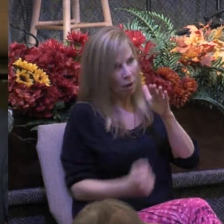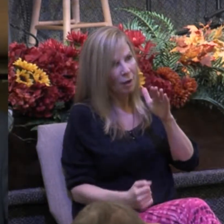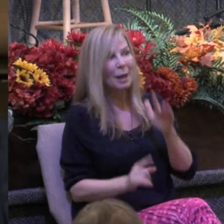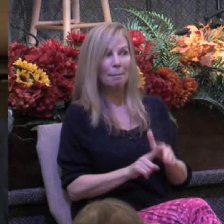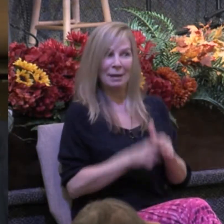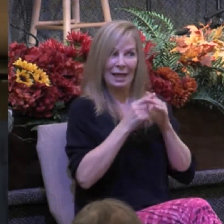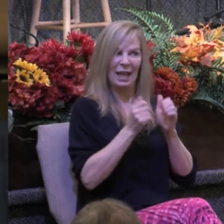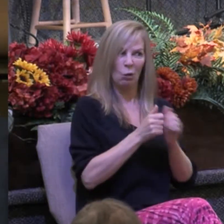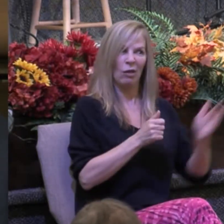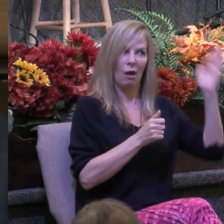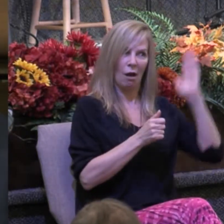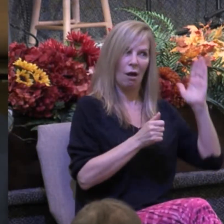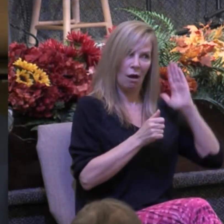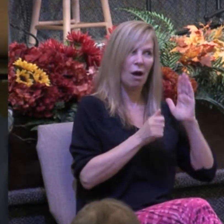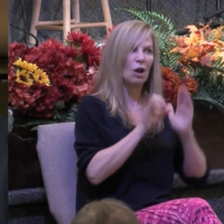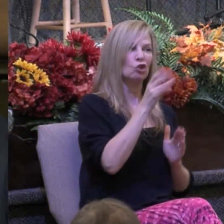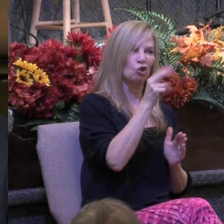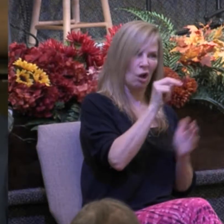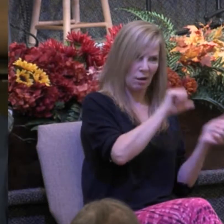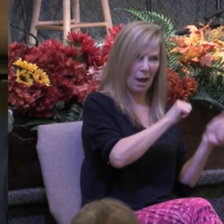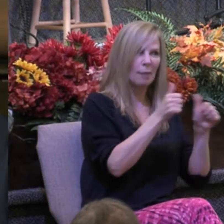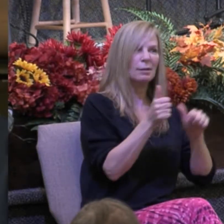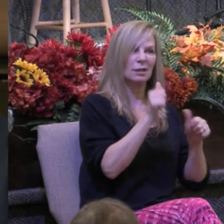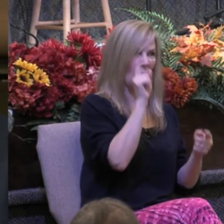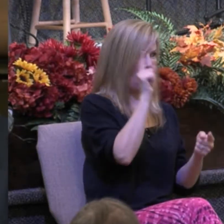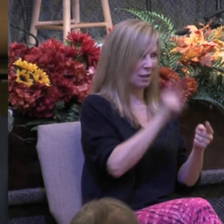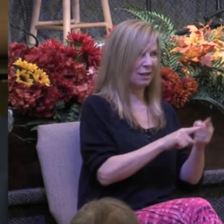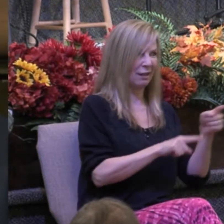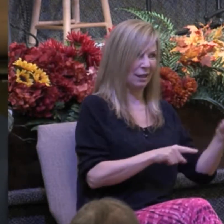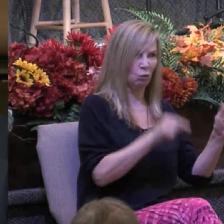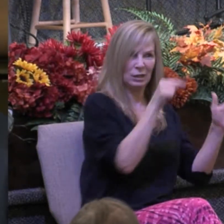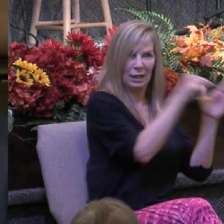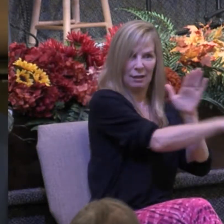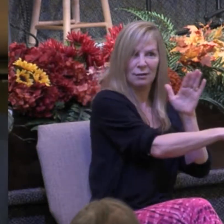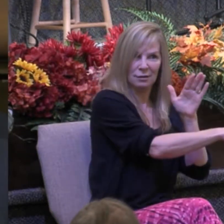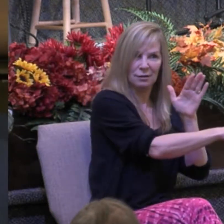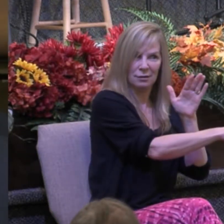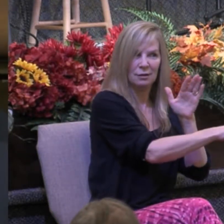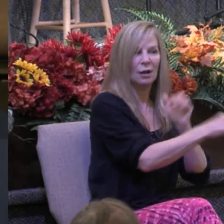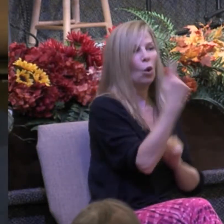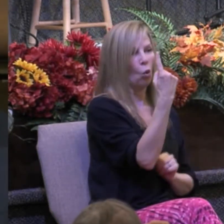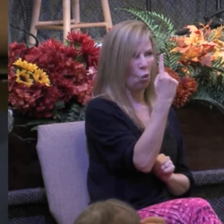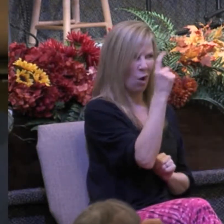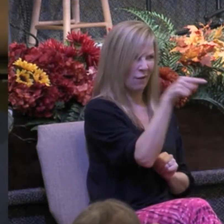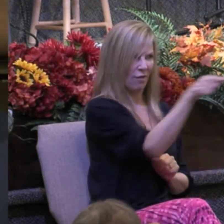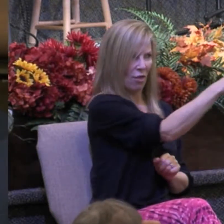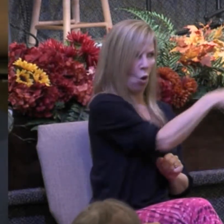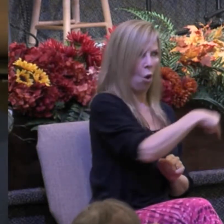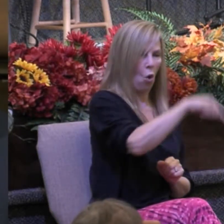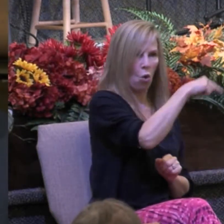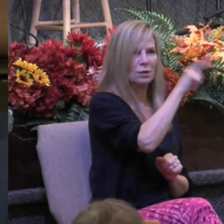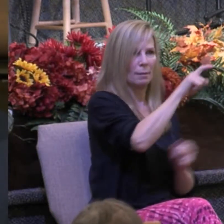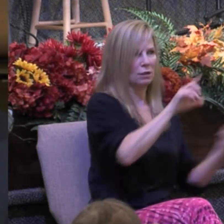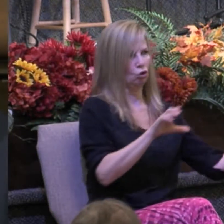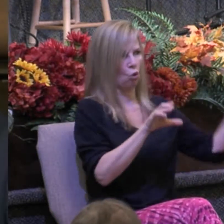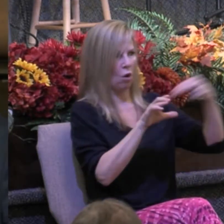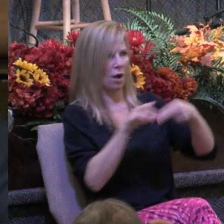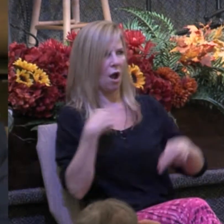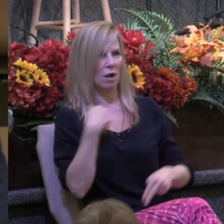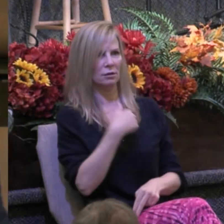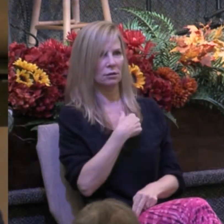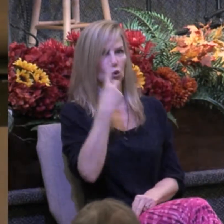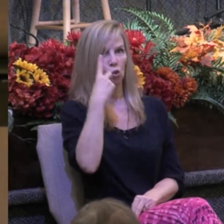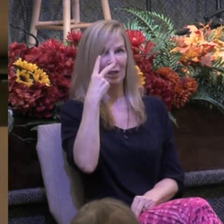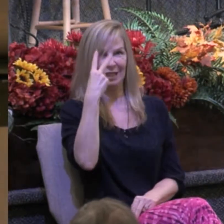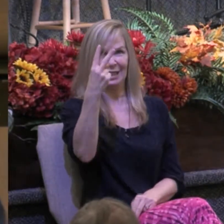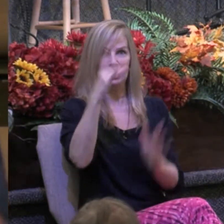of John until the day that he was taken up from us, one of these must become a witness with us of his resurrection.